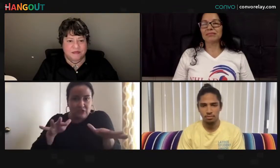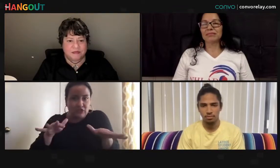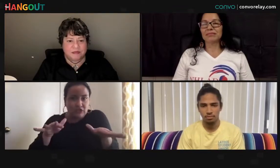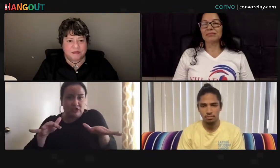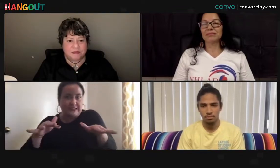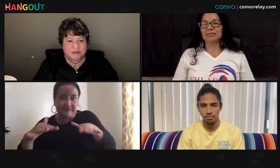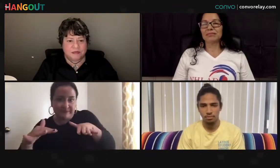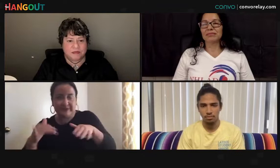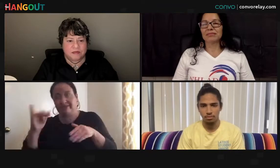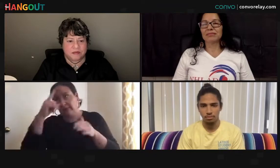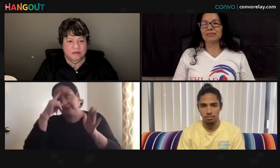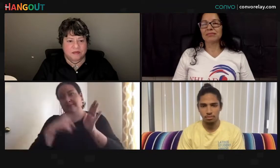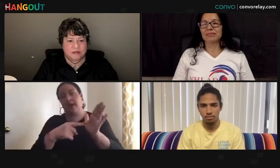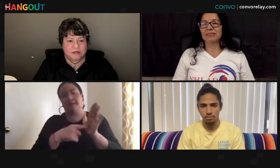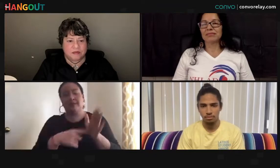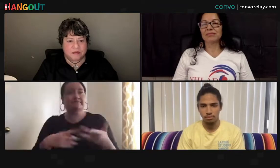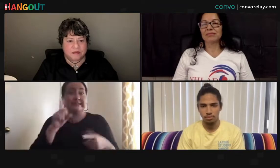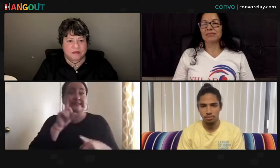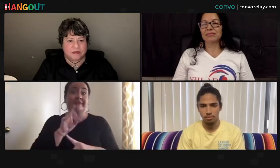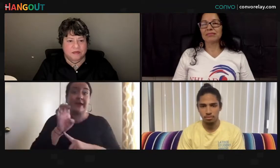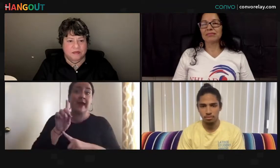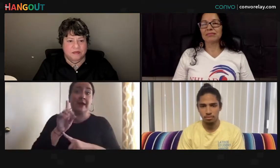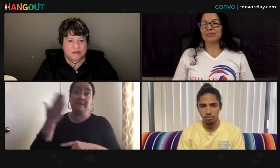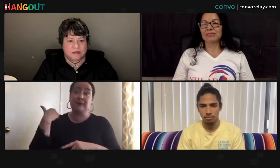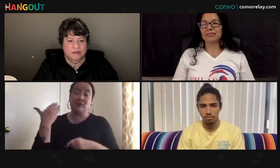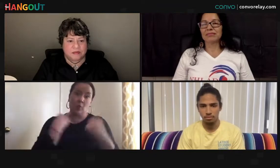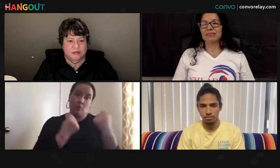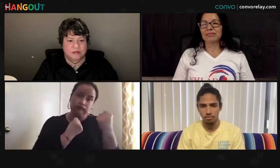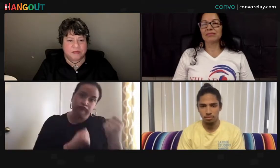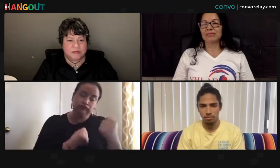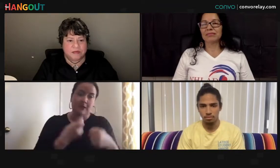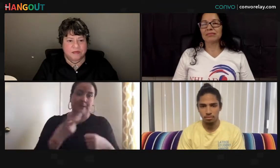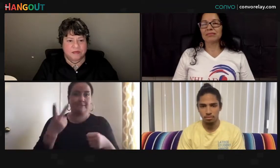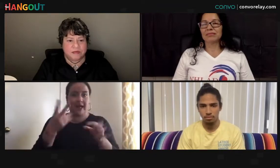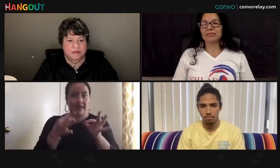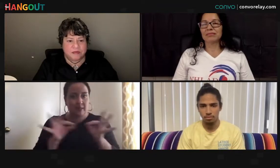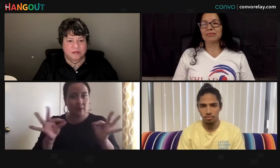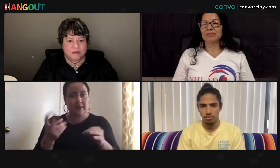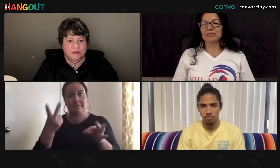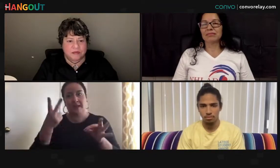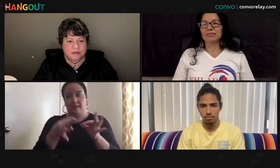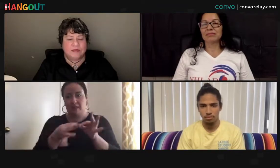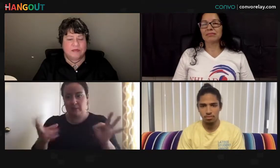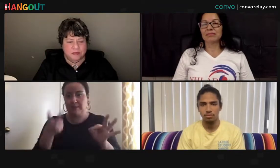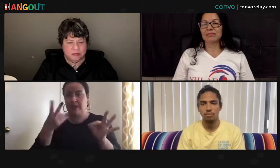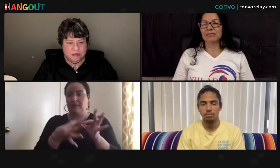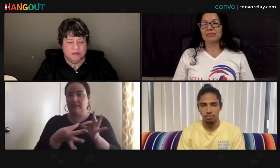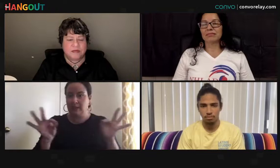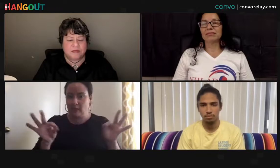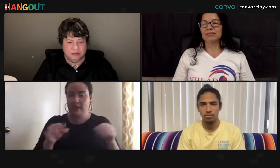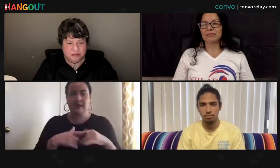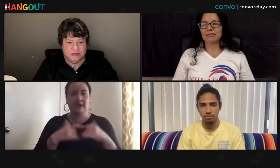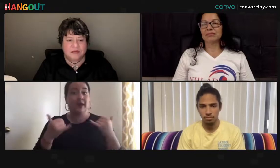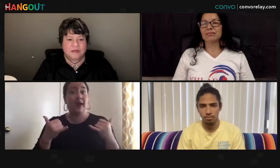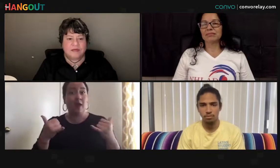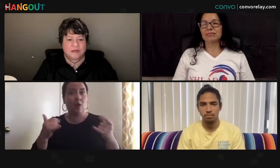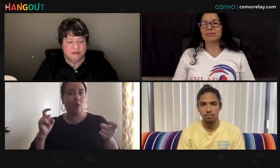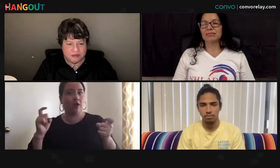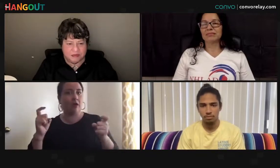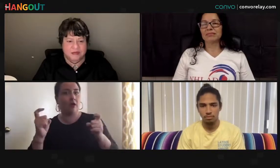I do see a shift, I do have to admit. For example, in deaf education, bilingualism was heavily